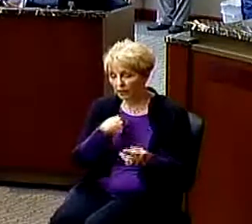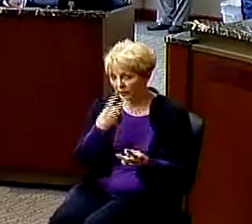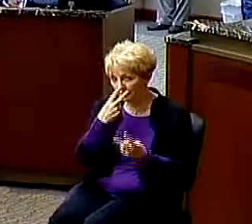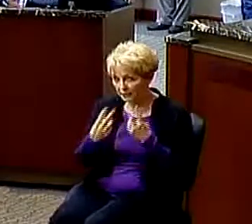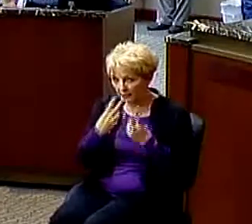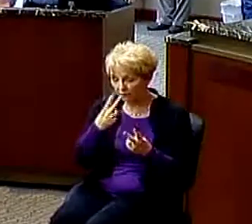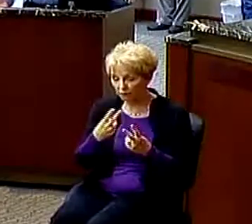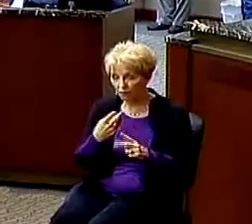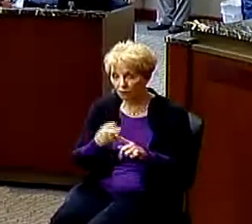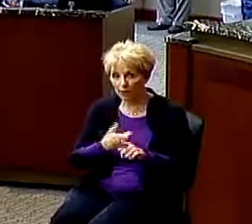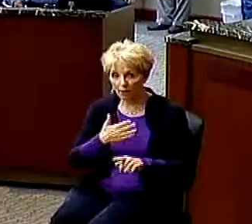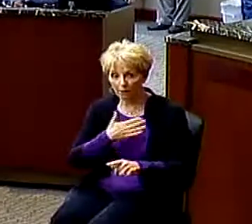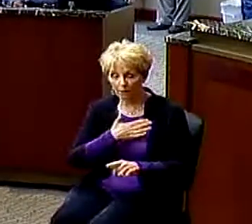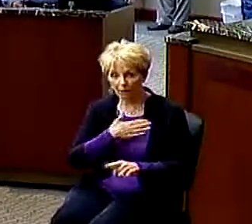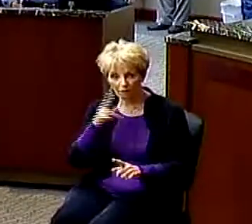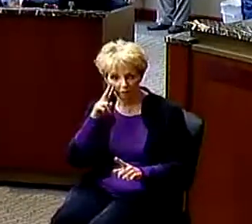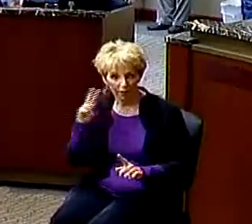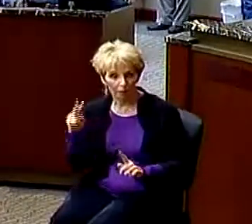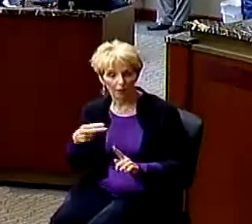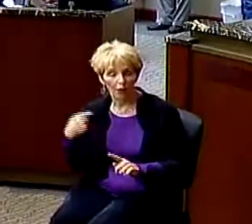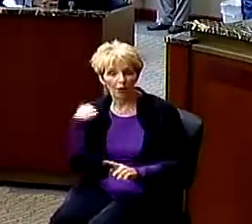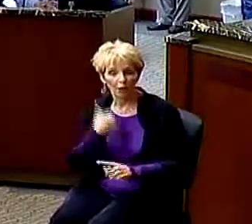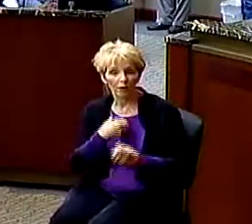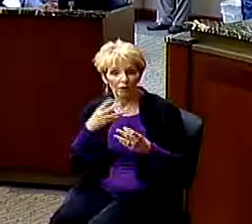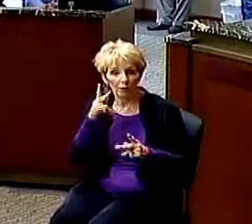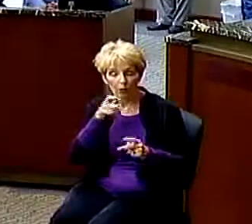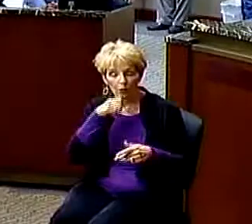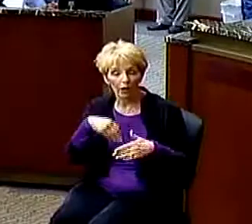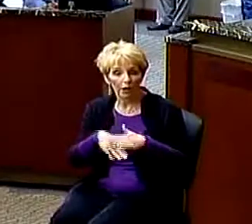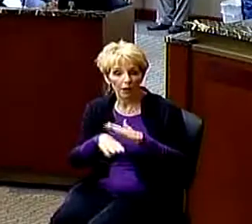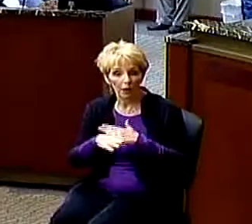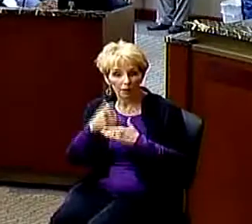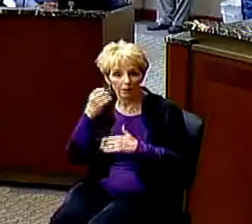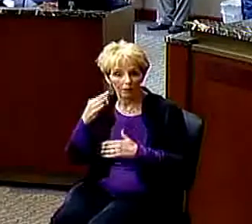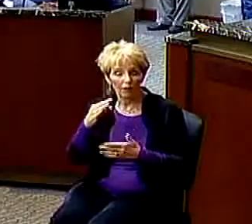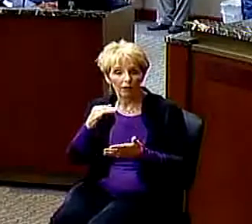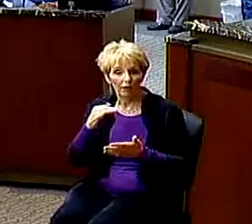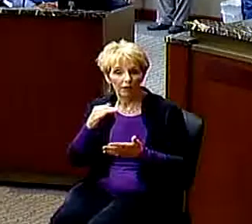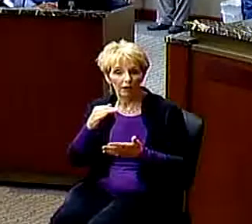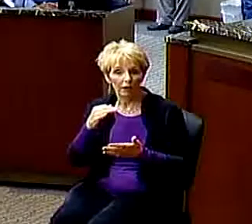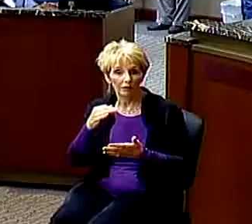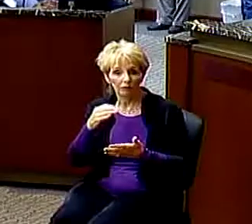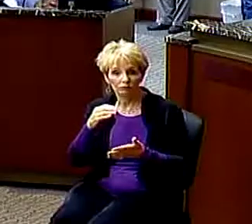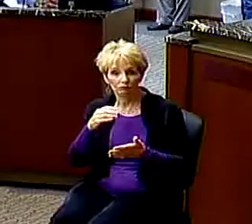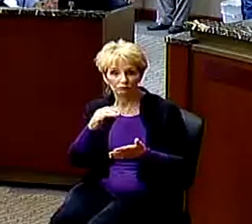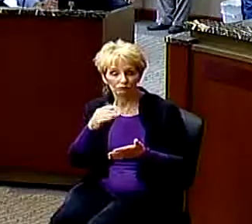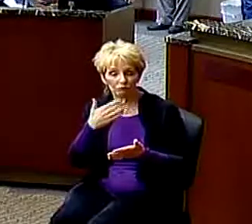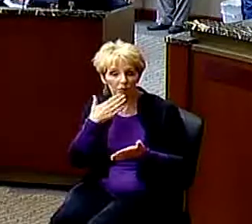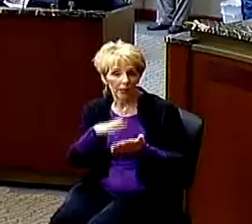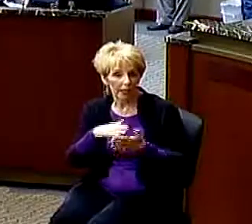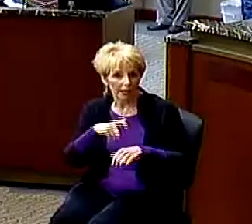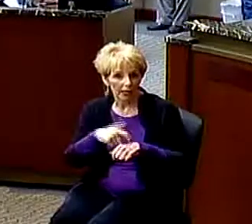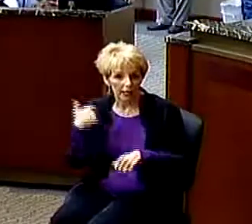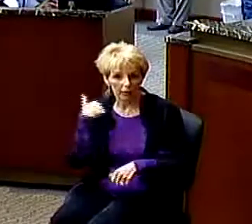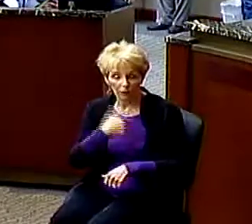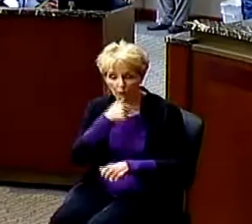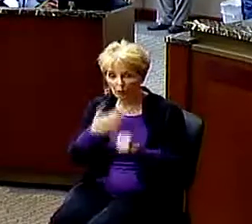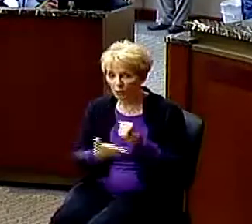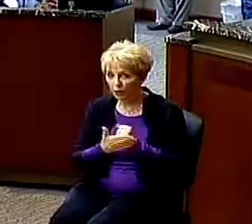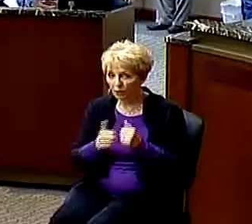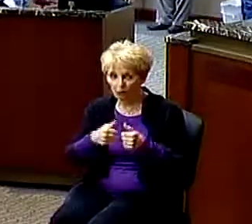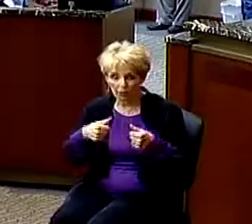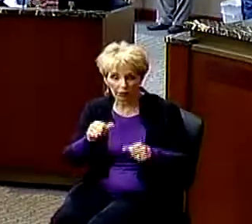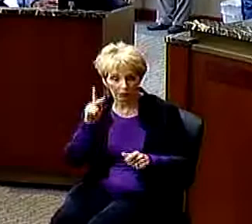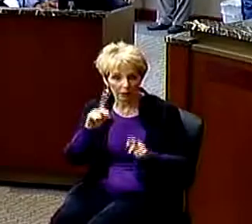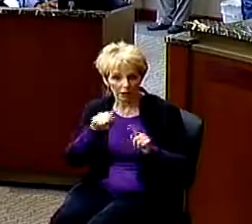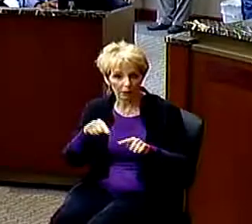is from my vantage point, we have a lot of people that come in because of the times. And we don't help with deposits. You know, when